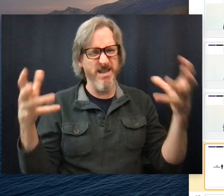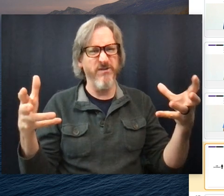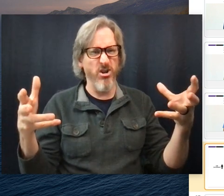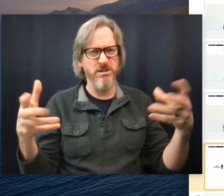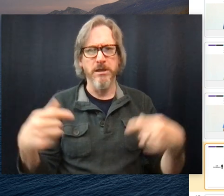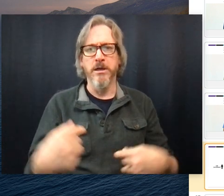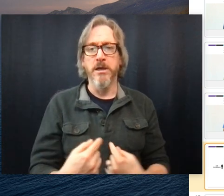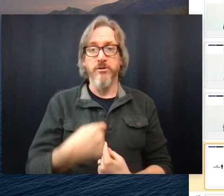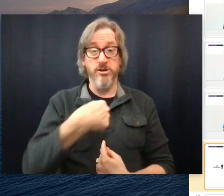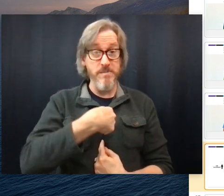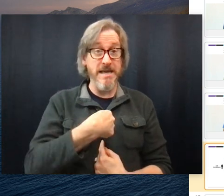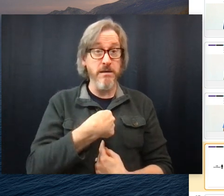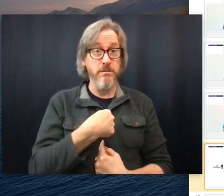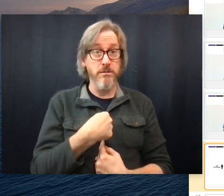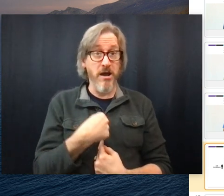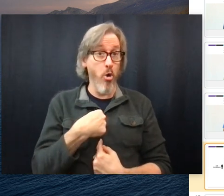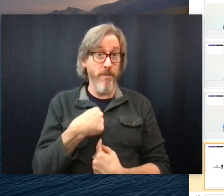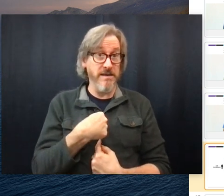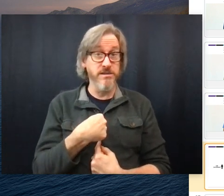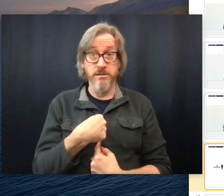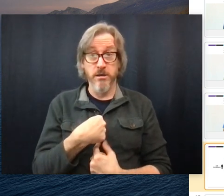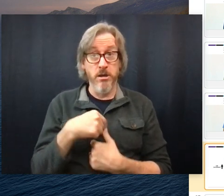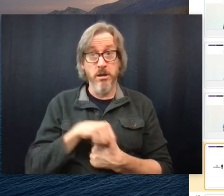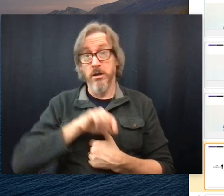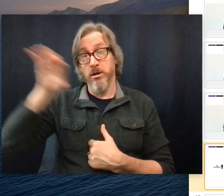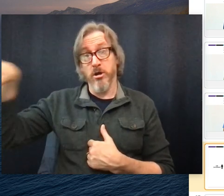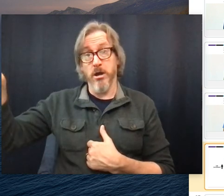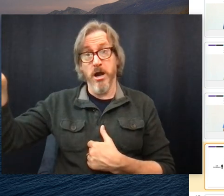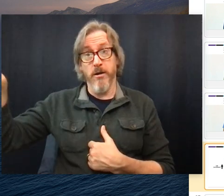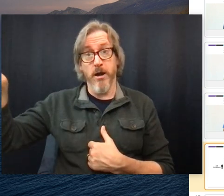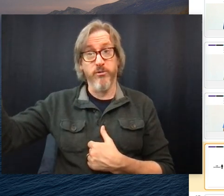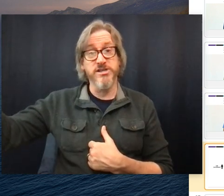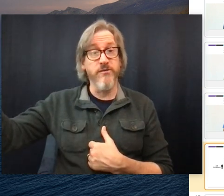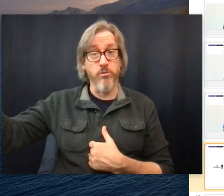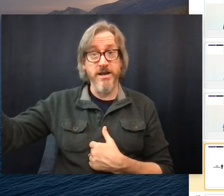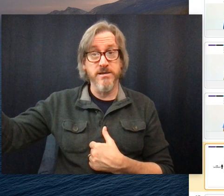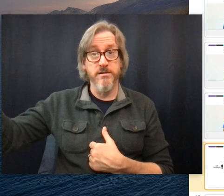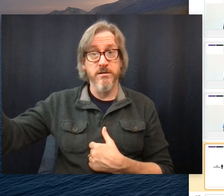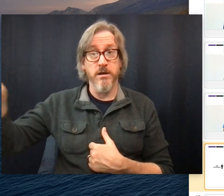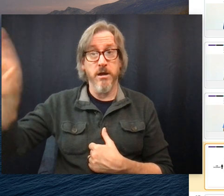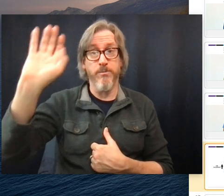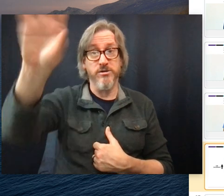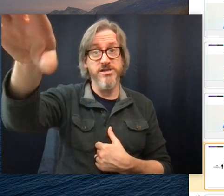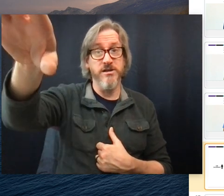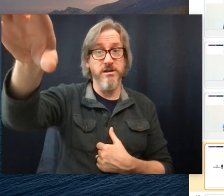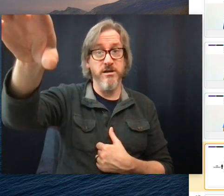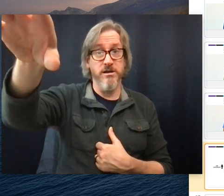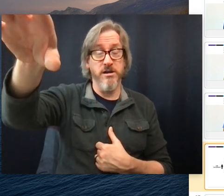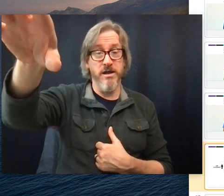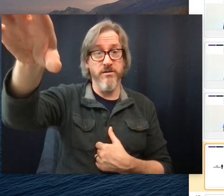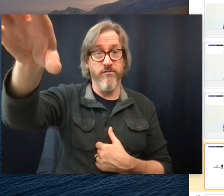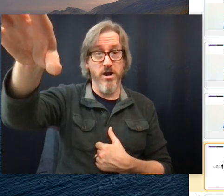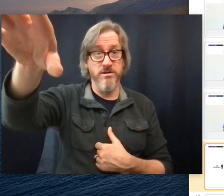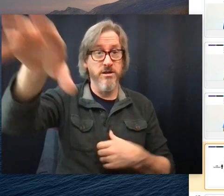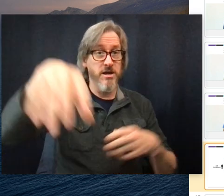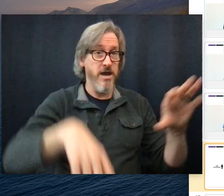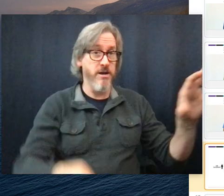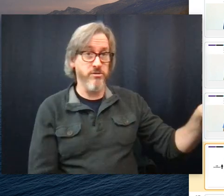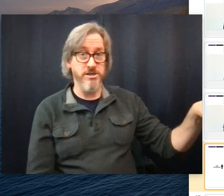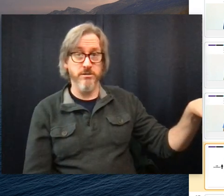4 default. There's me, home base, a person on the right, a person in the